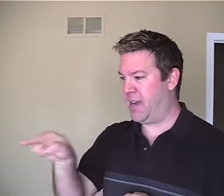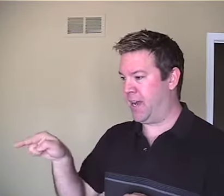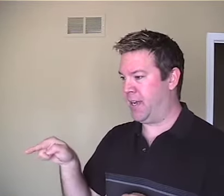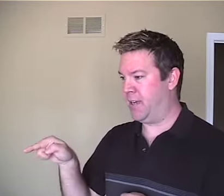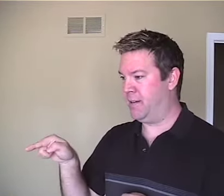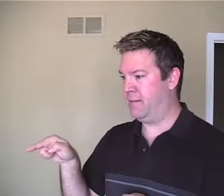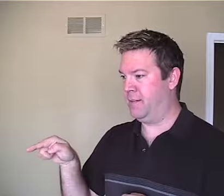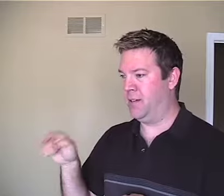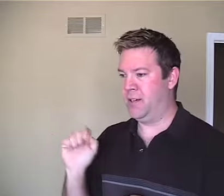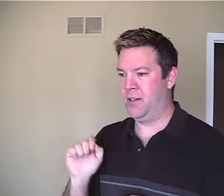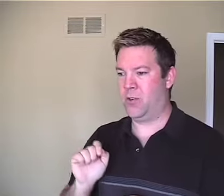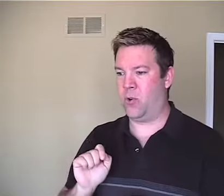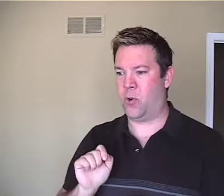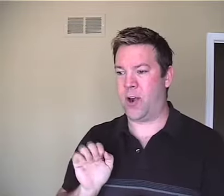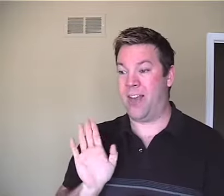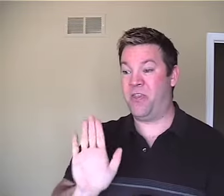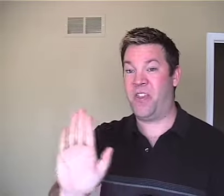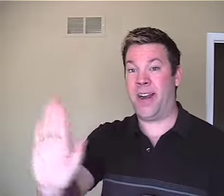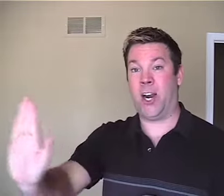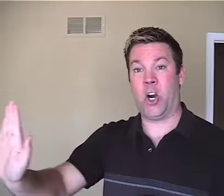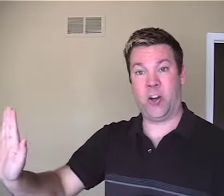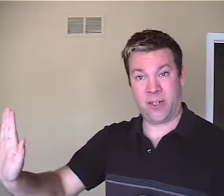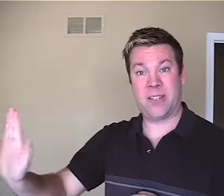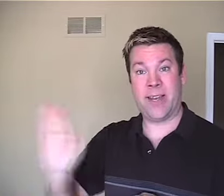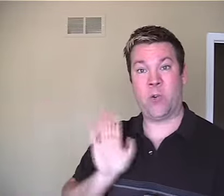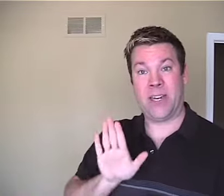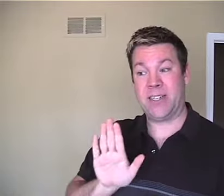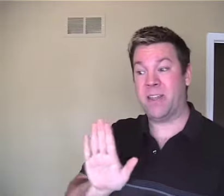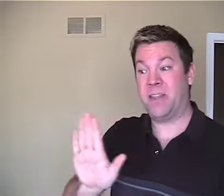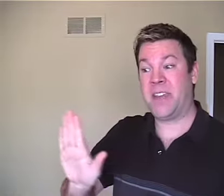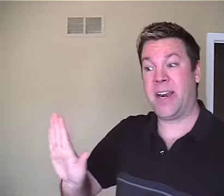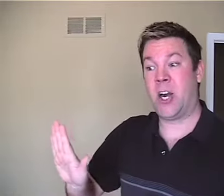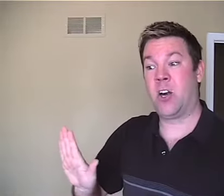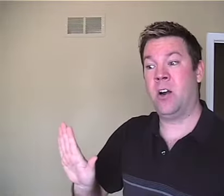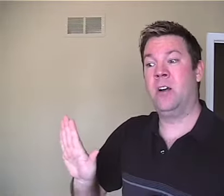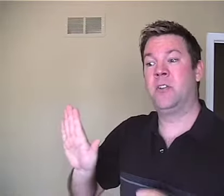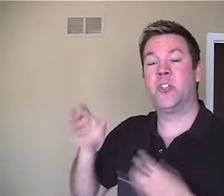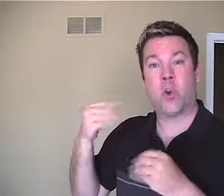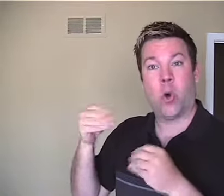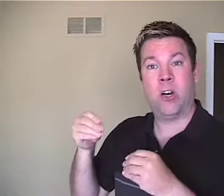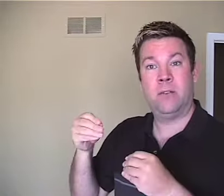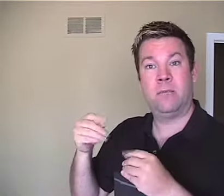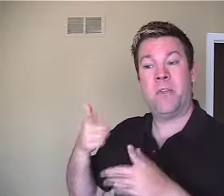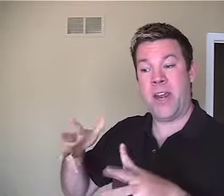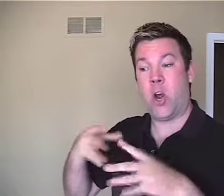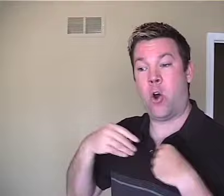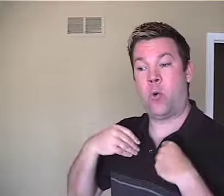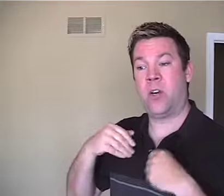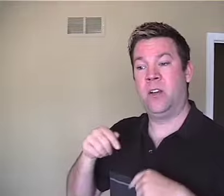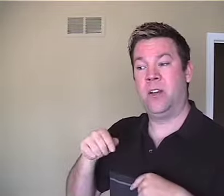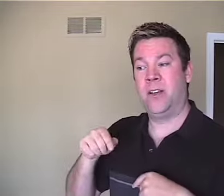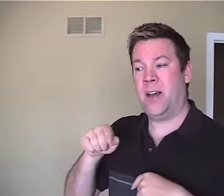They. Or their, because they own it. Their store. They own,